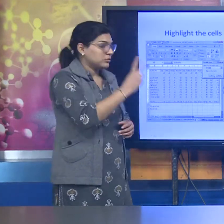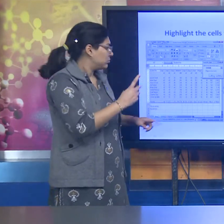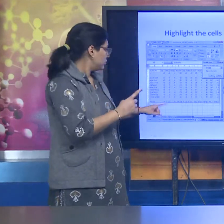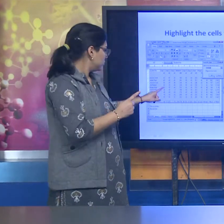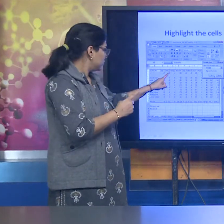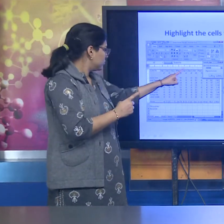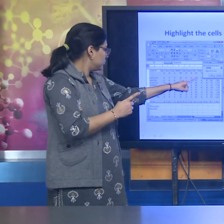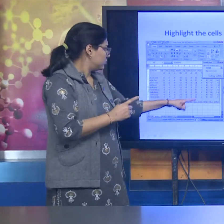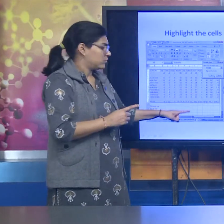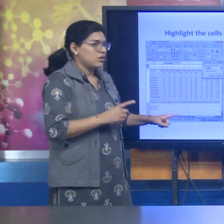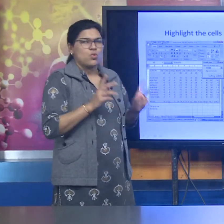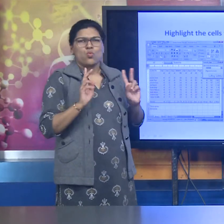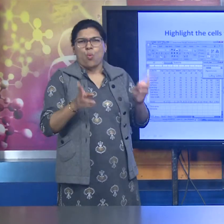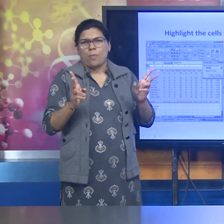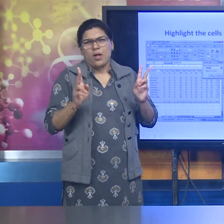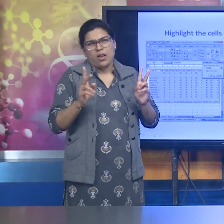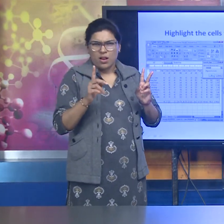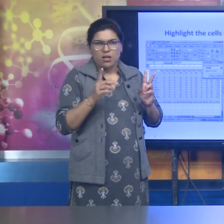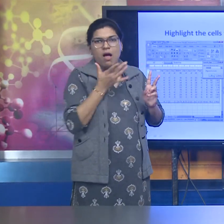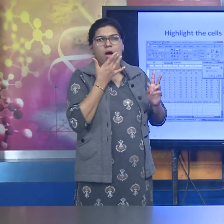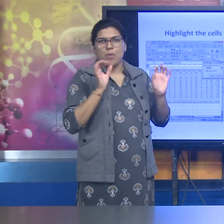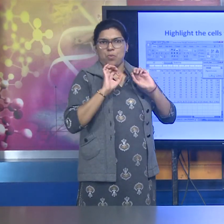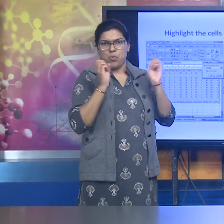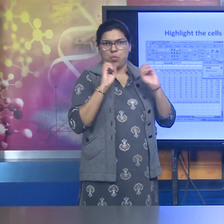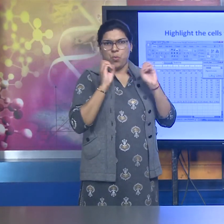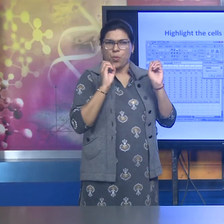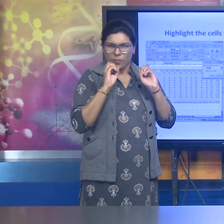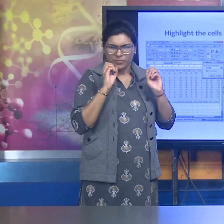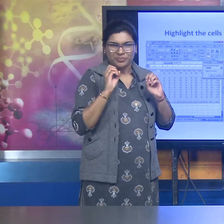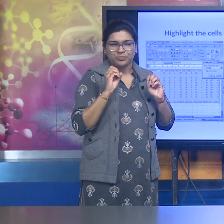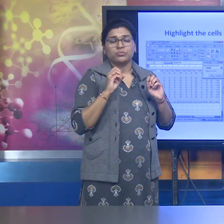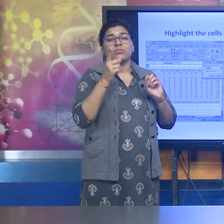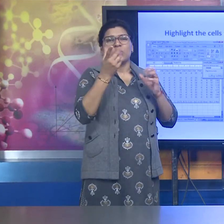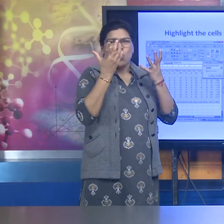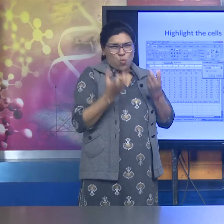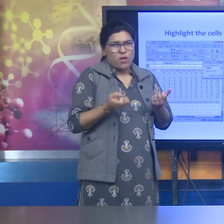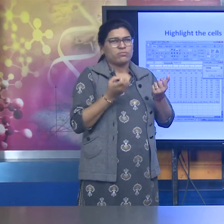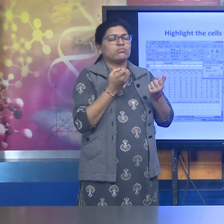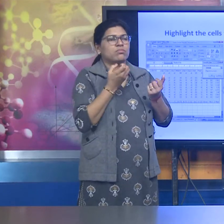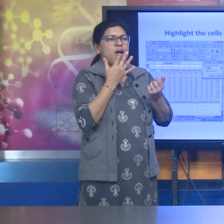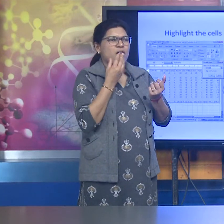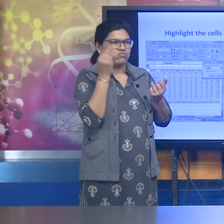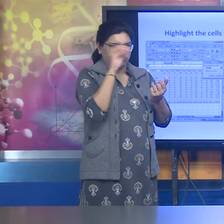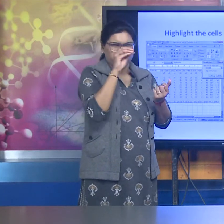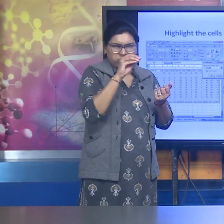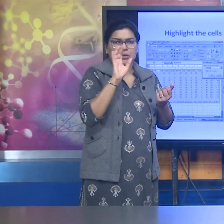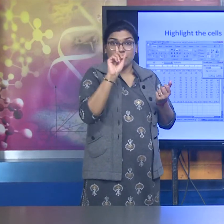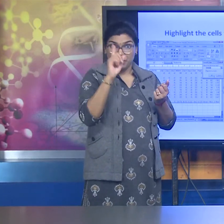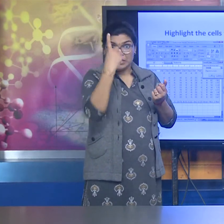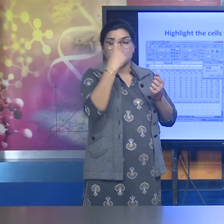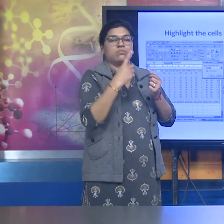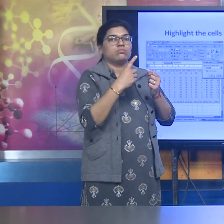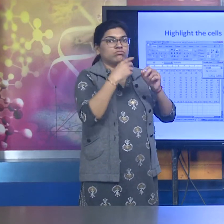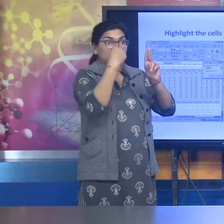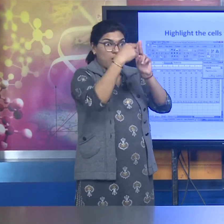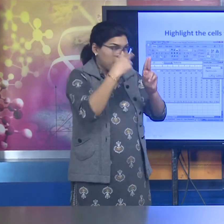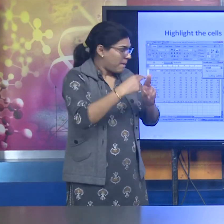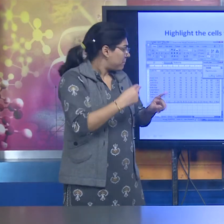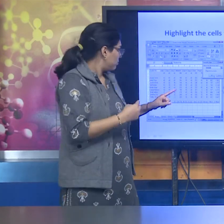and it will appear in front of you. In picture 1, you can see it is a normal